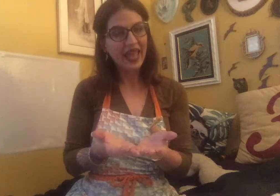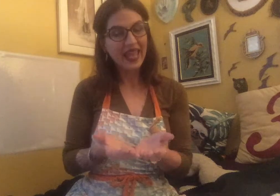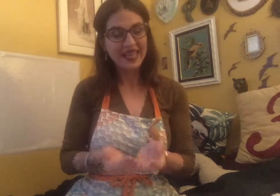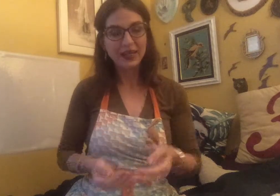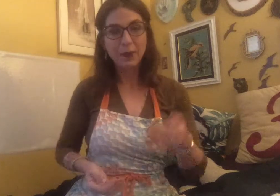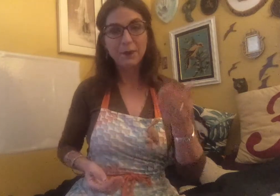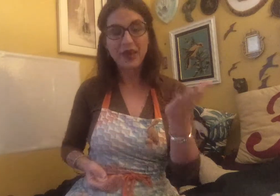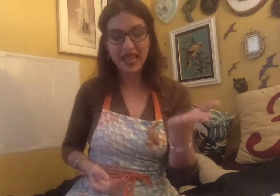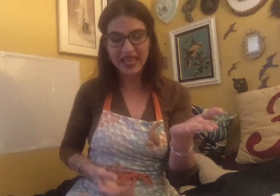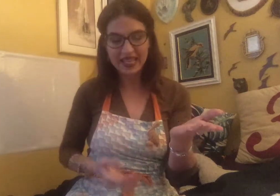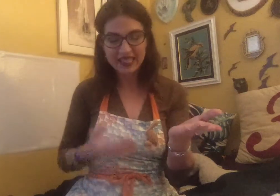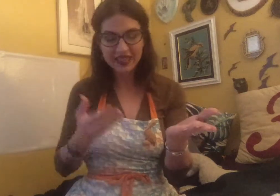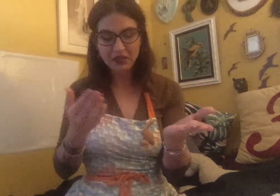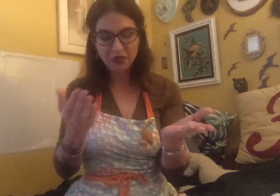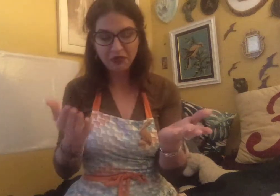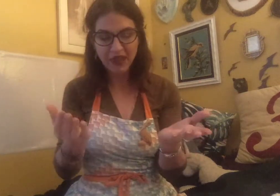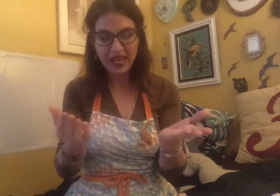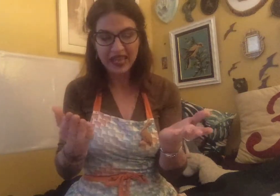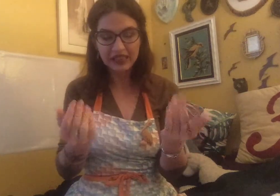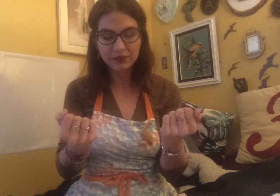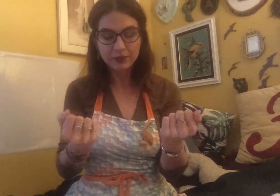ed. Bed. Fed.